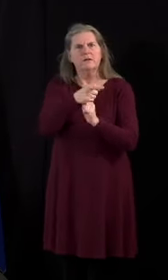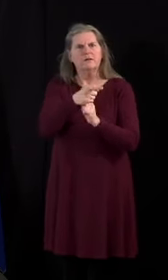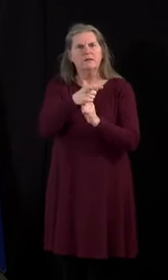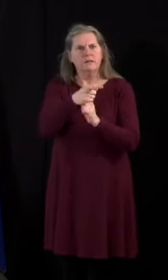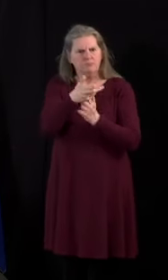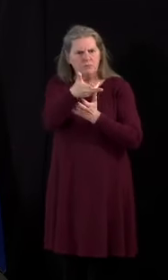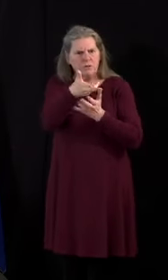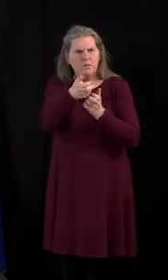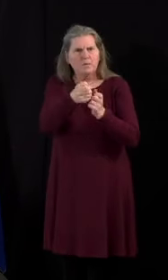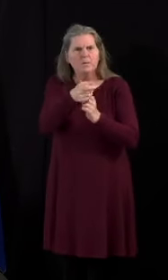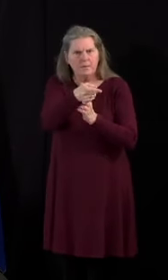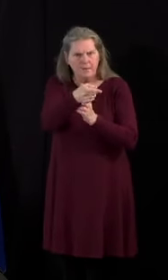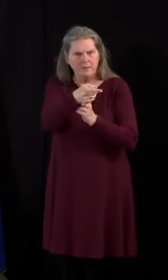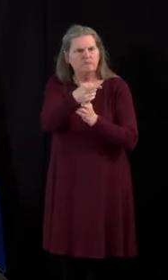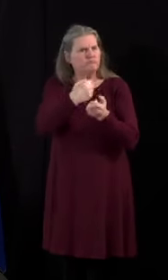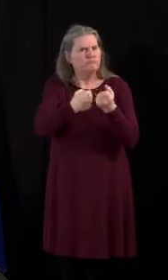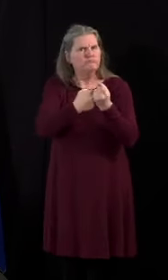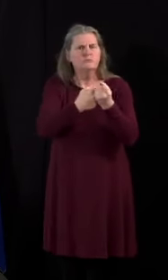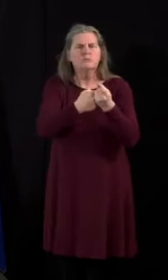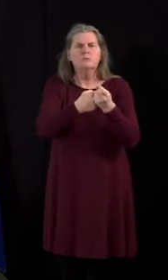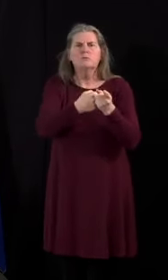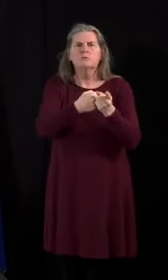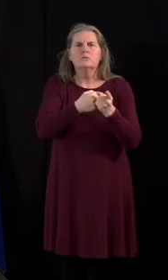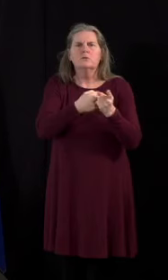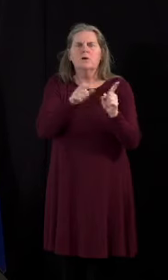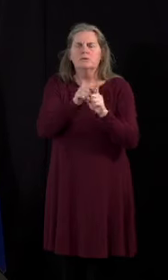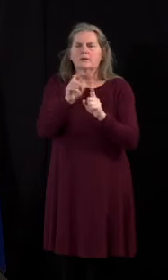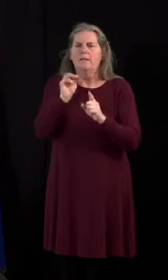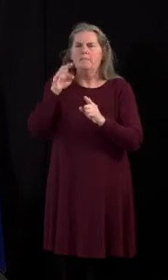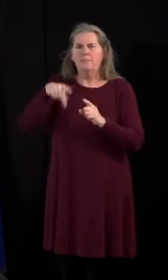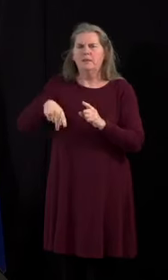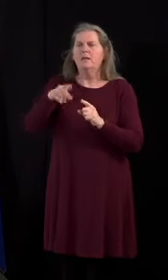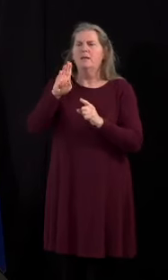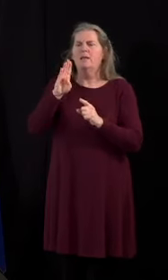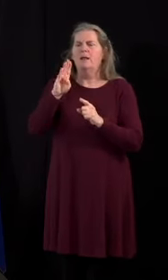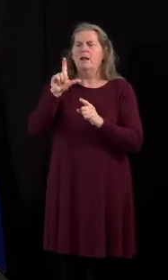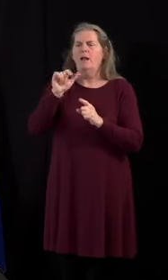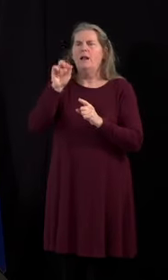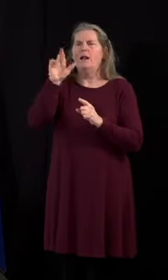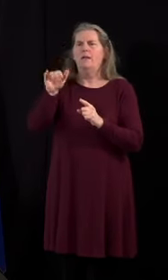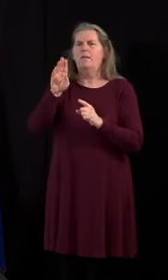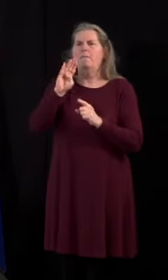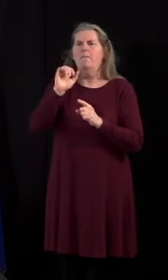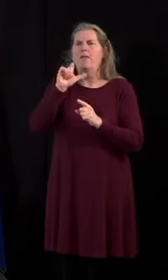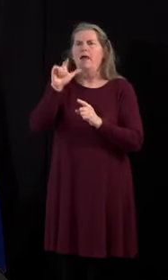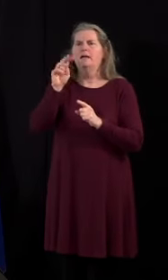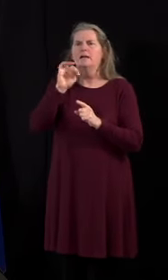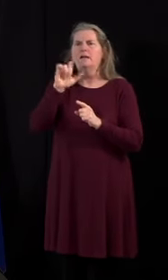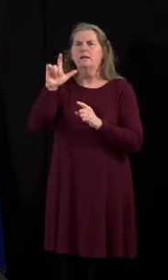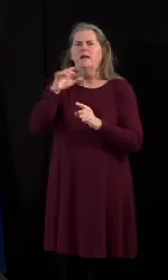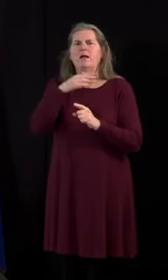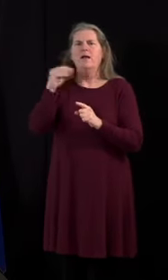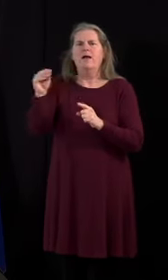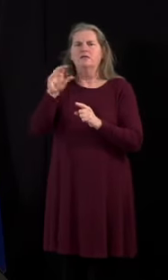unprecedented communication and supports, and our MP, Larry Bagnall. And I want to also thank Minister